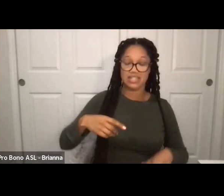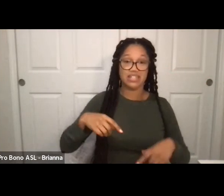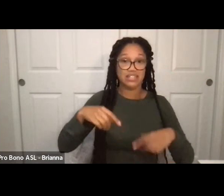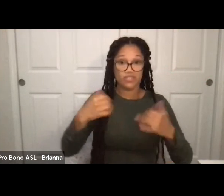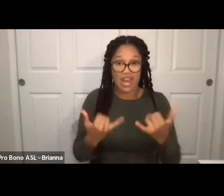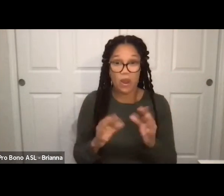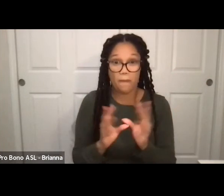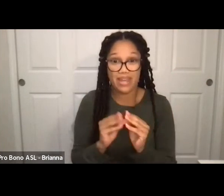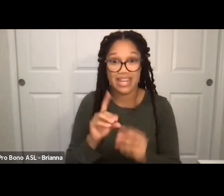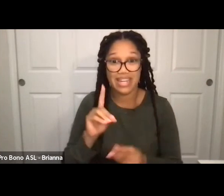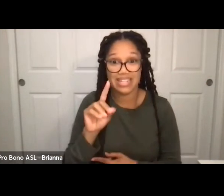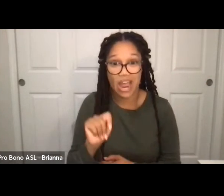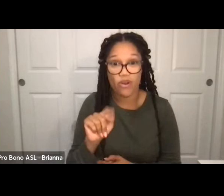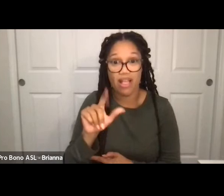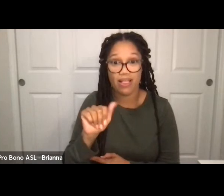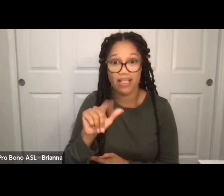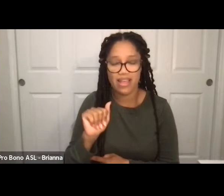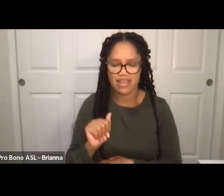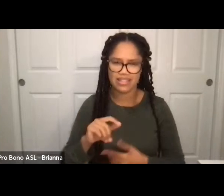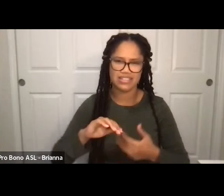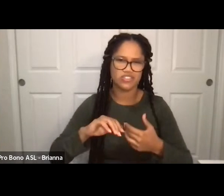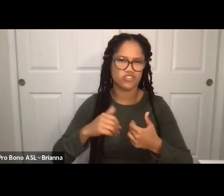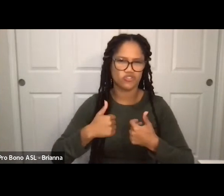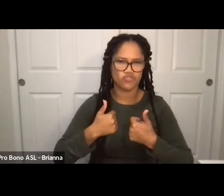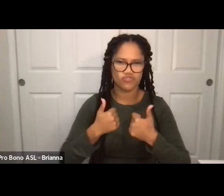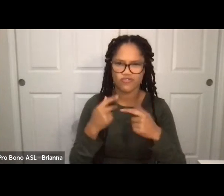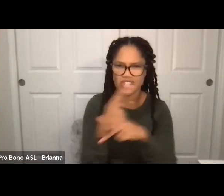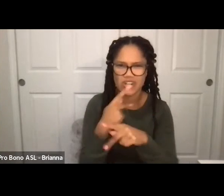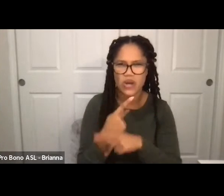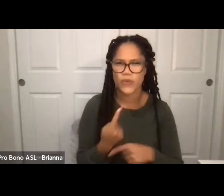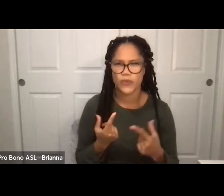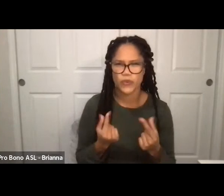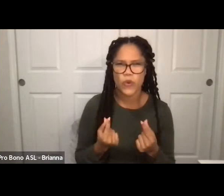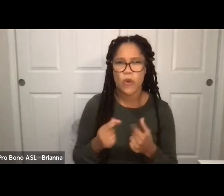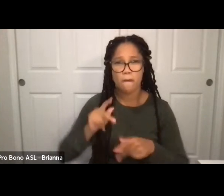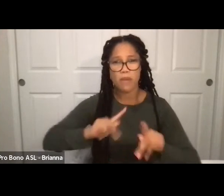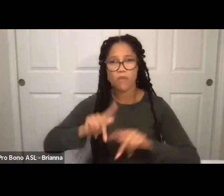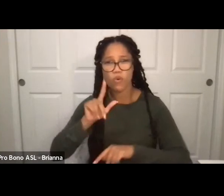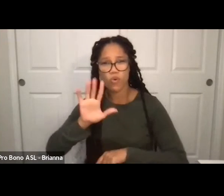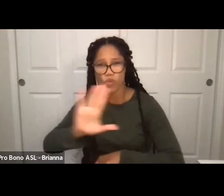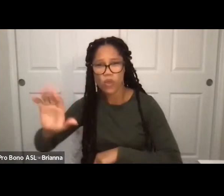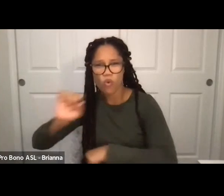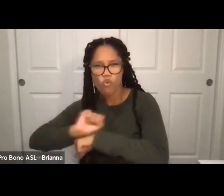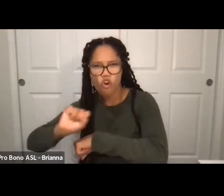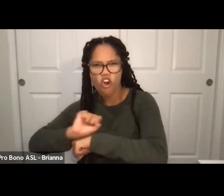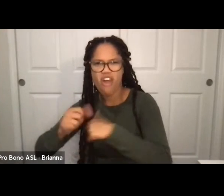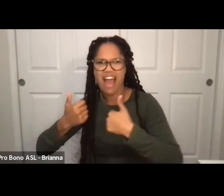to extort and exploit the working class of these nations. And